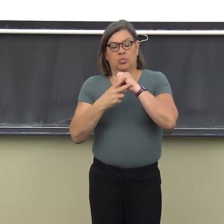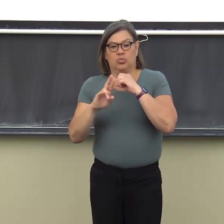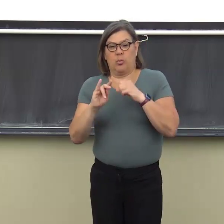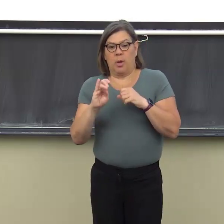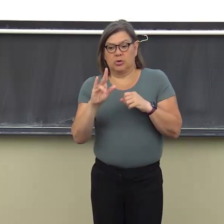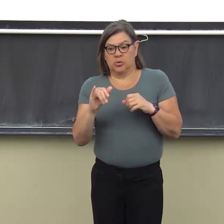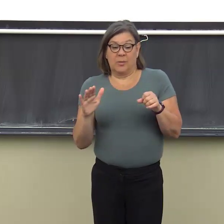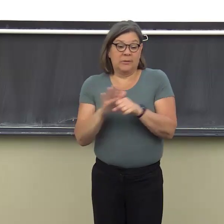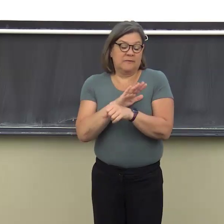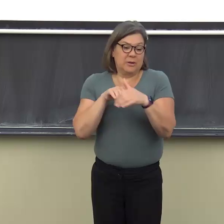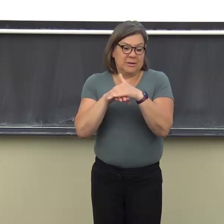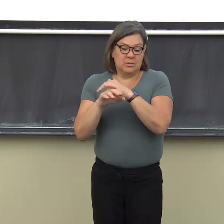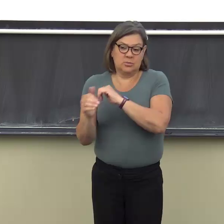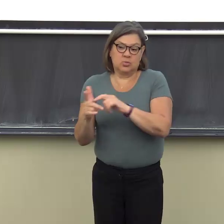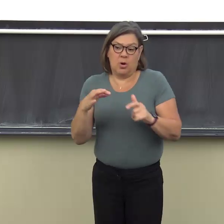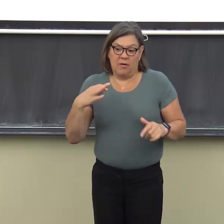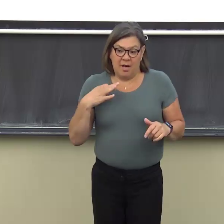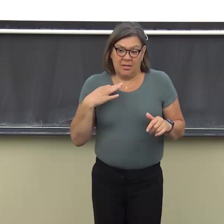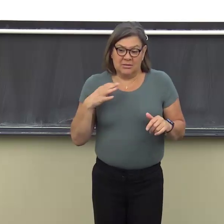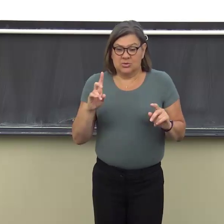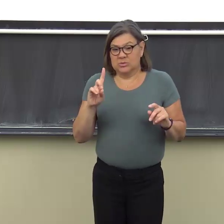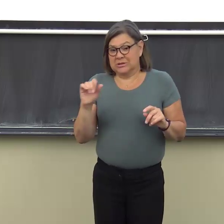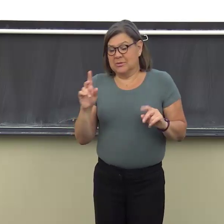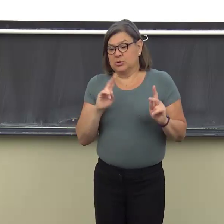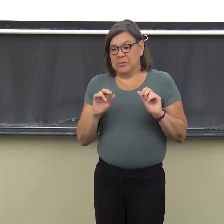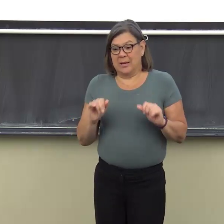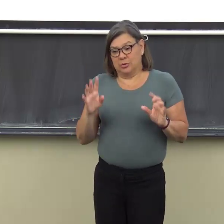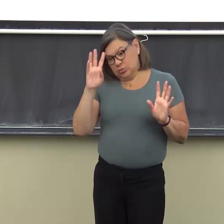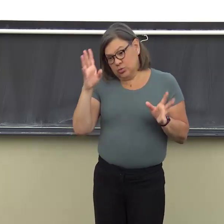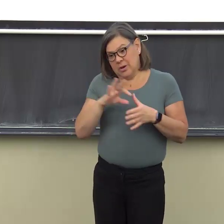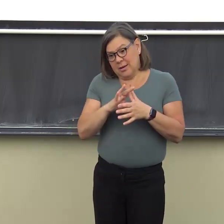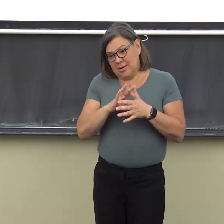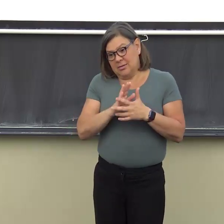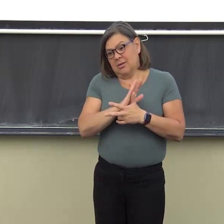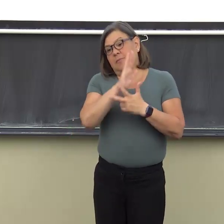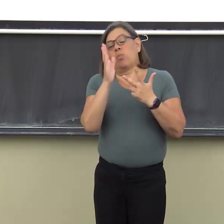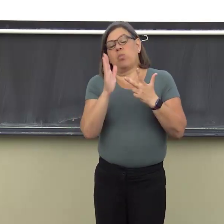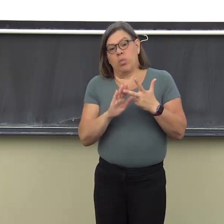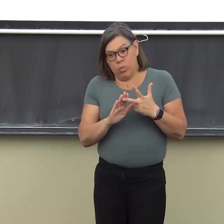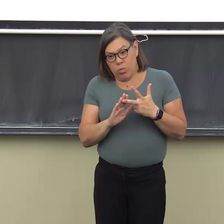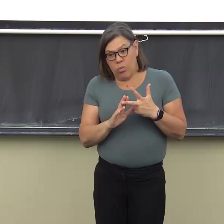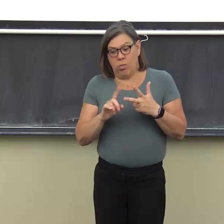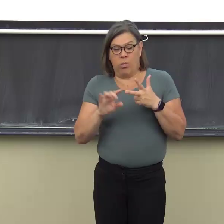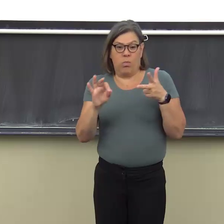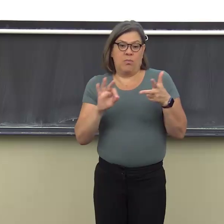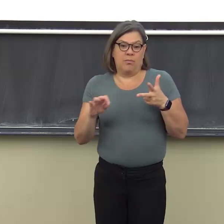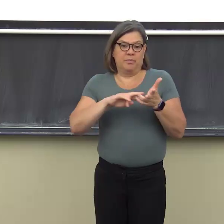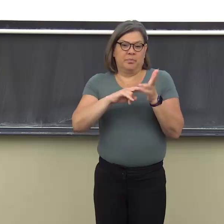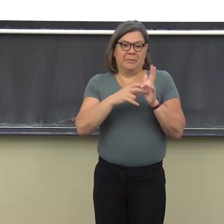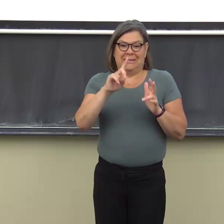fully accessible to all our volunteers with disabilities to be able to create content. Then we had to define